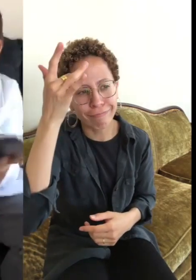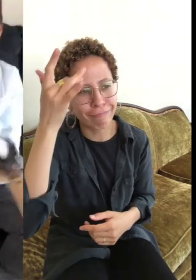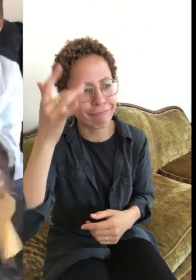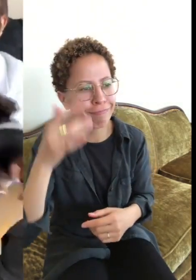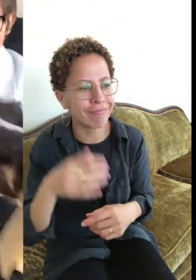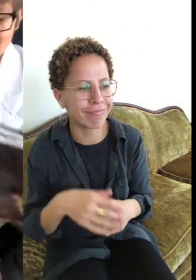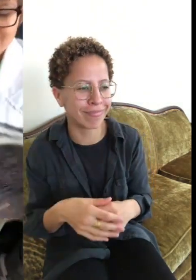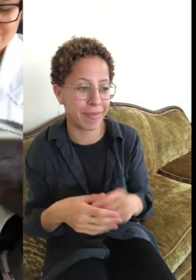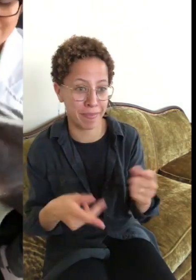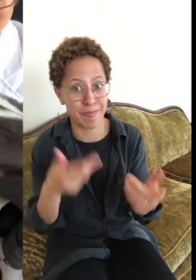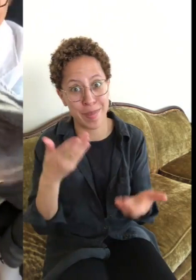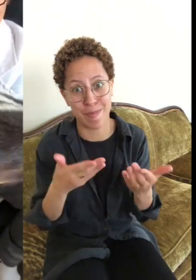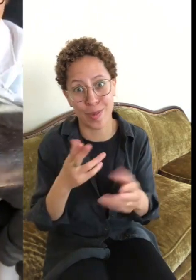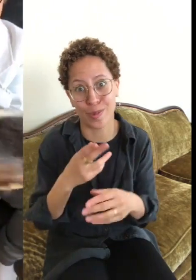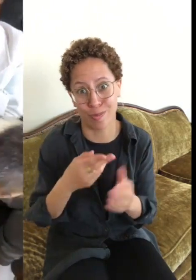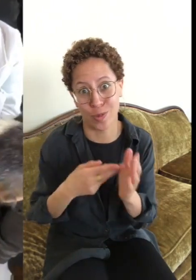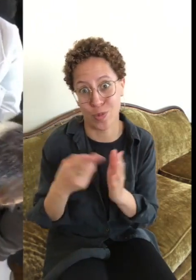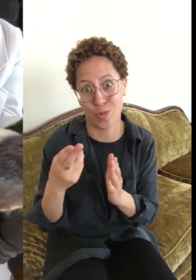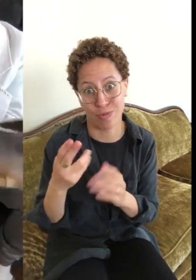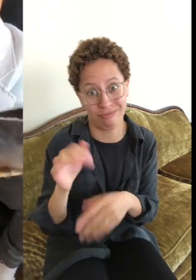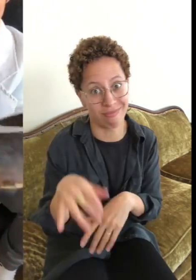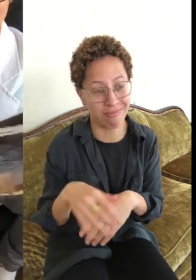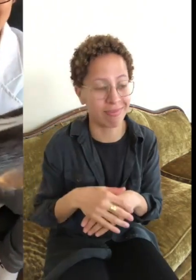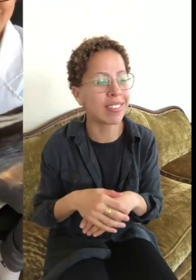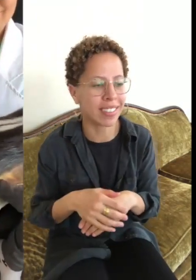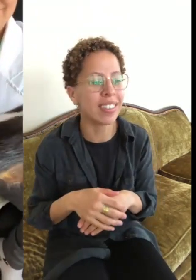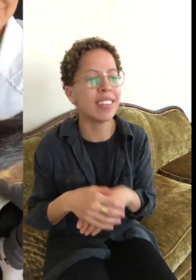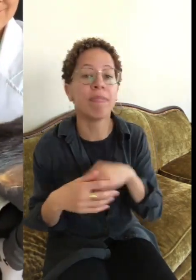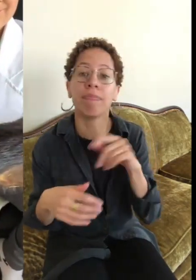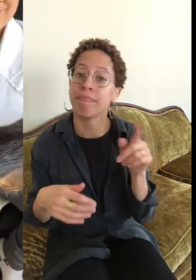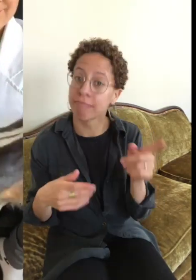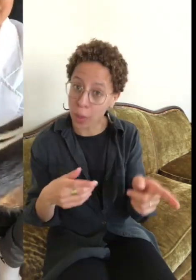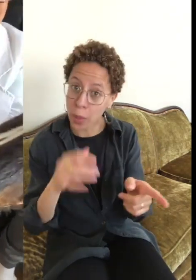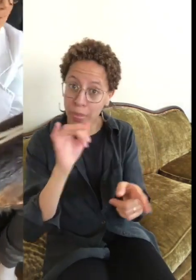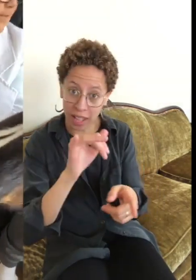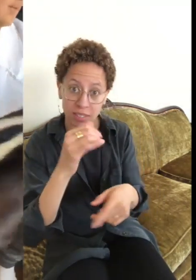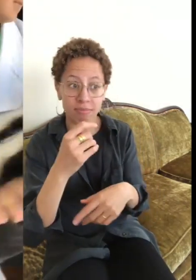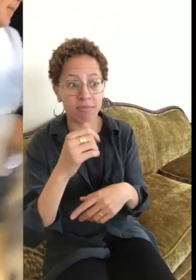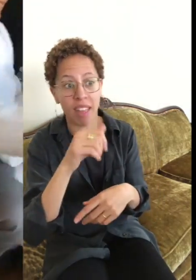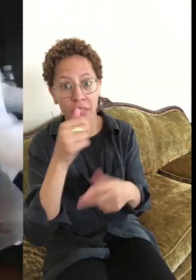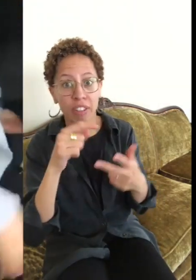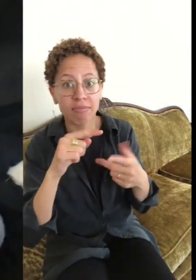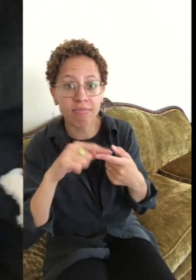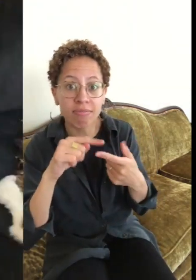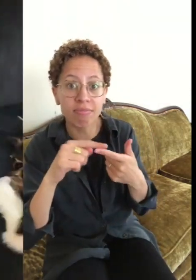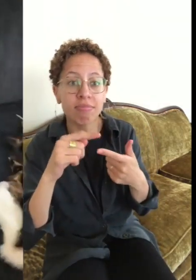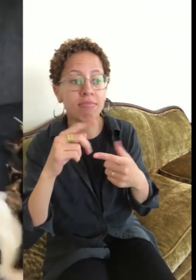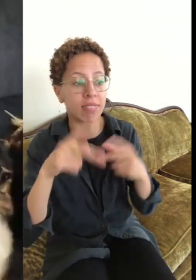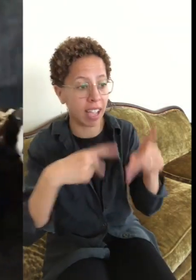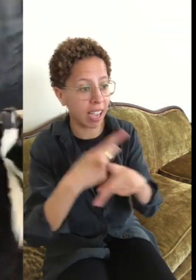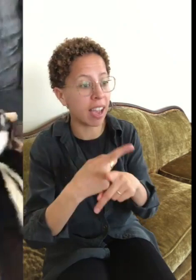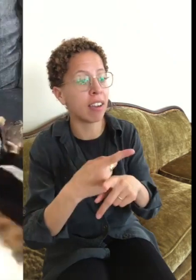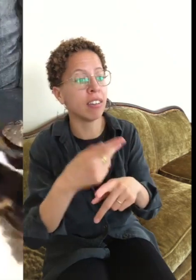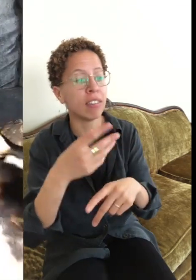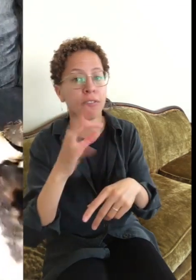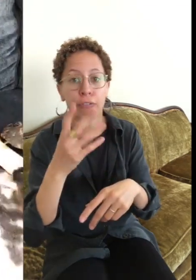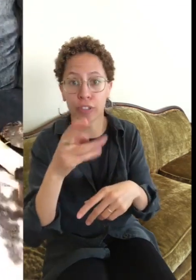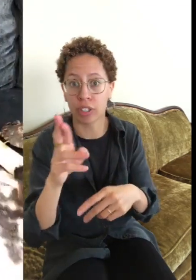So that's another type of fur. What do you have next? So far we've looked